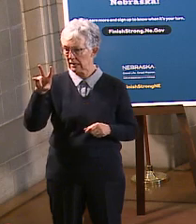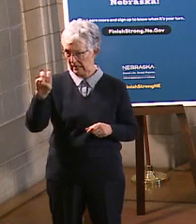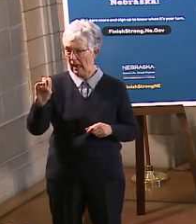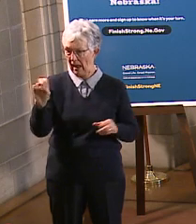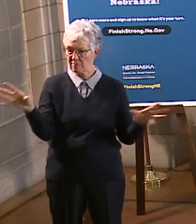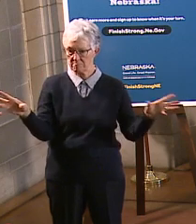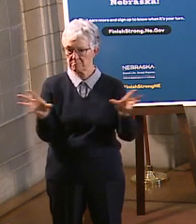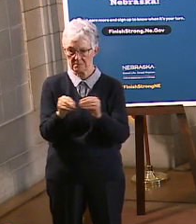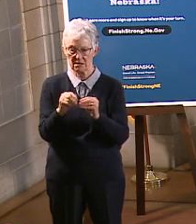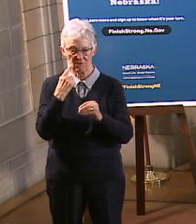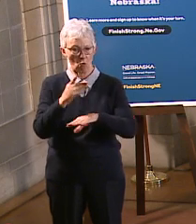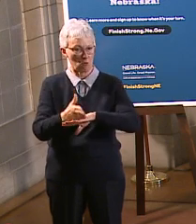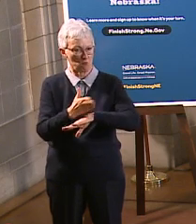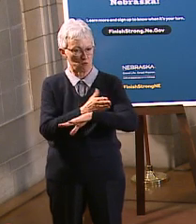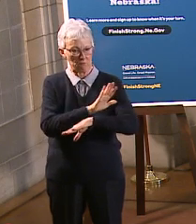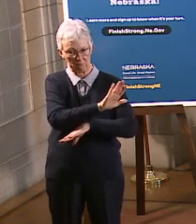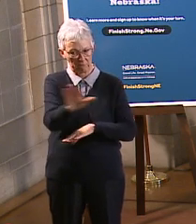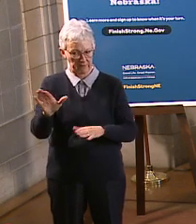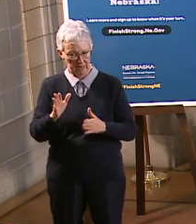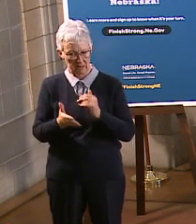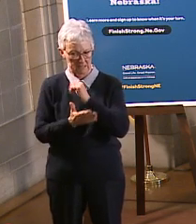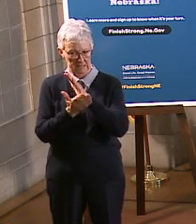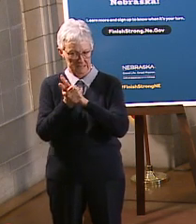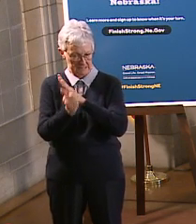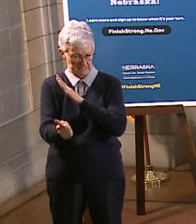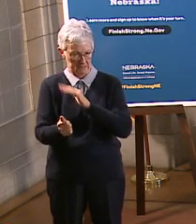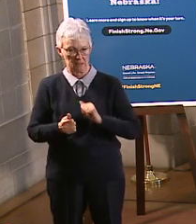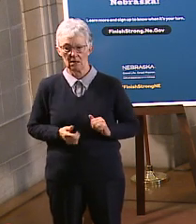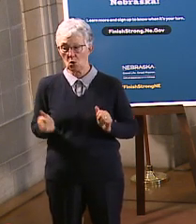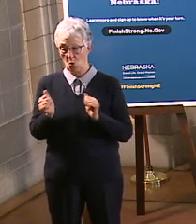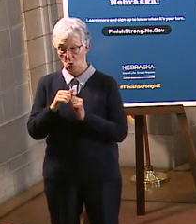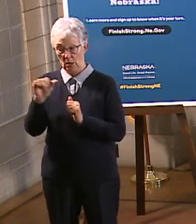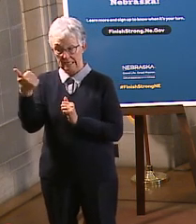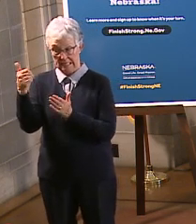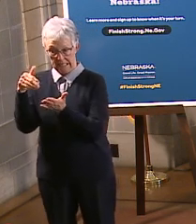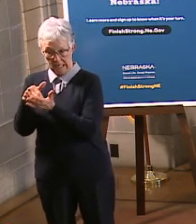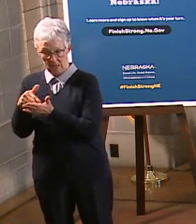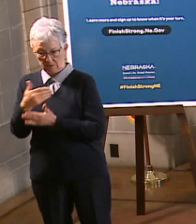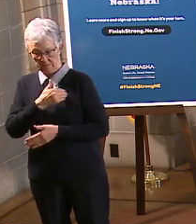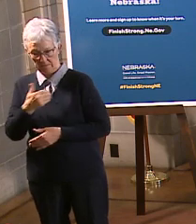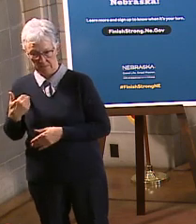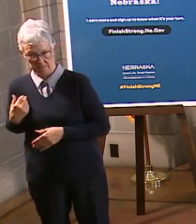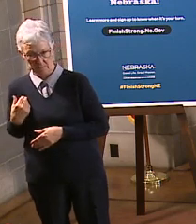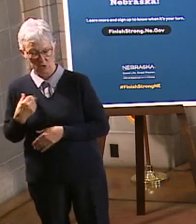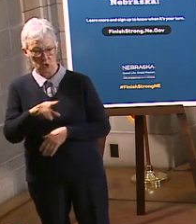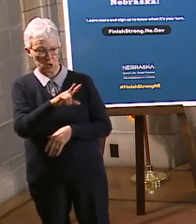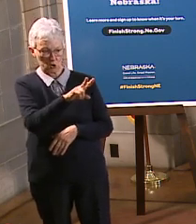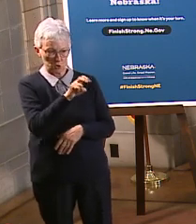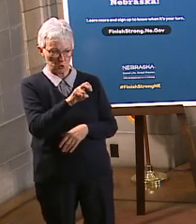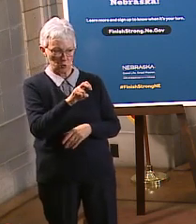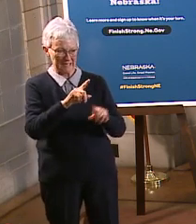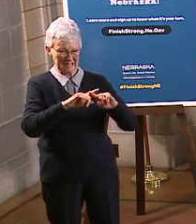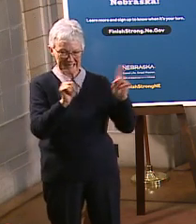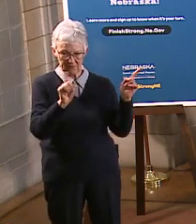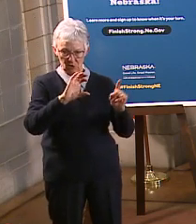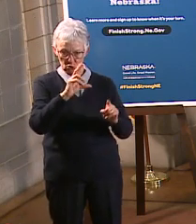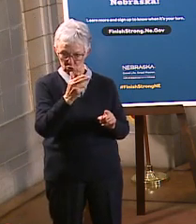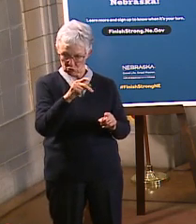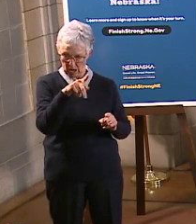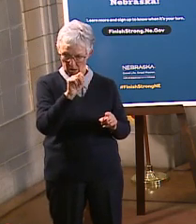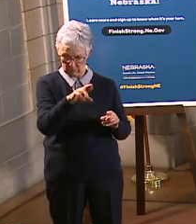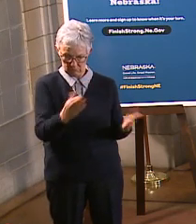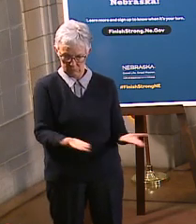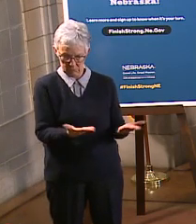skills. With nearly 10,000 FFA members, 200 chapters, and 226 advisors or